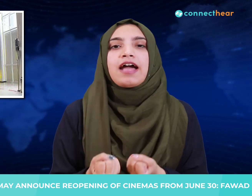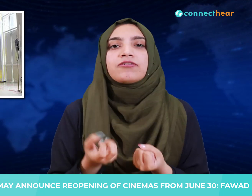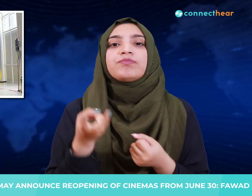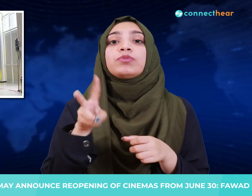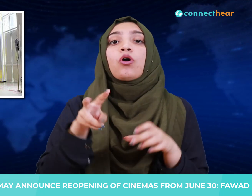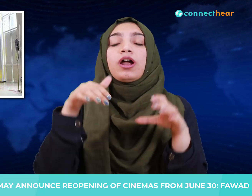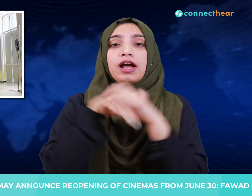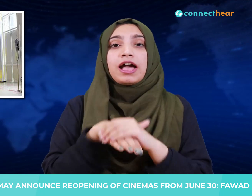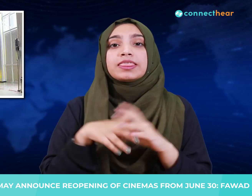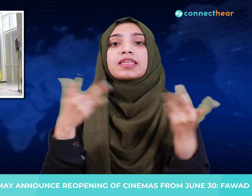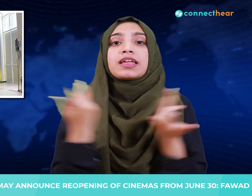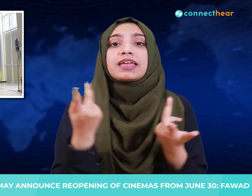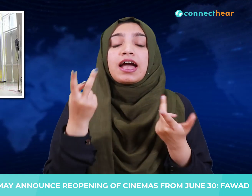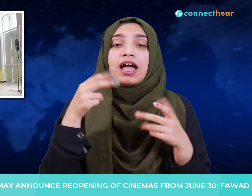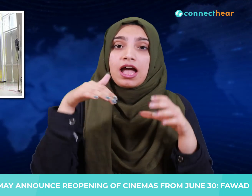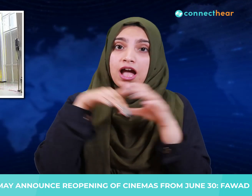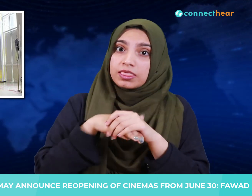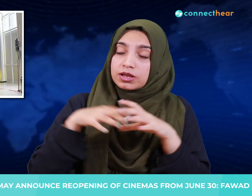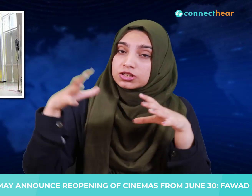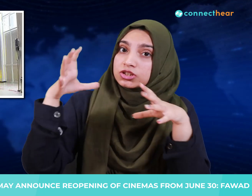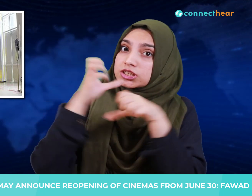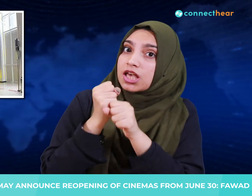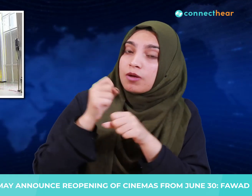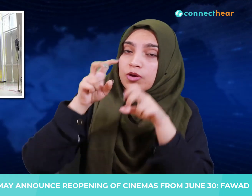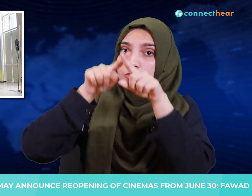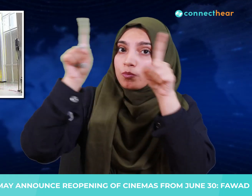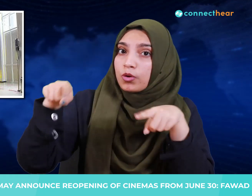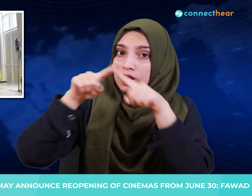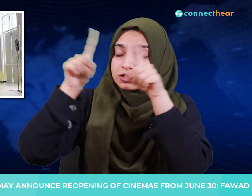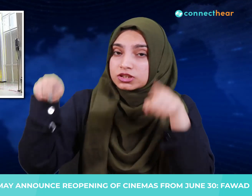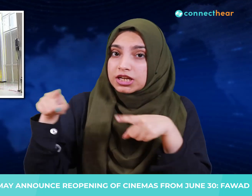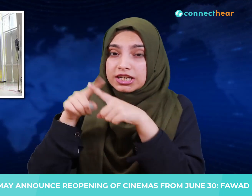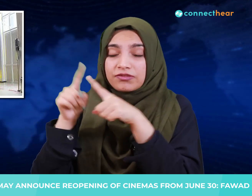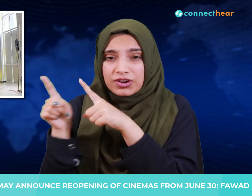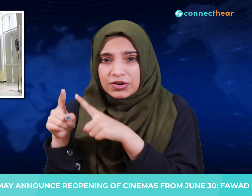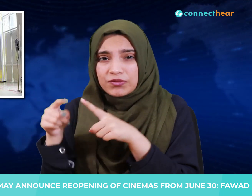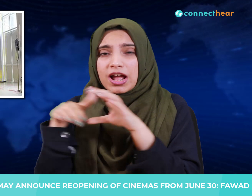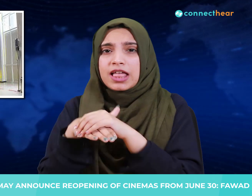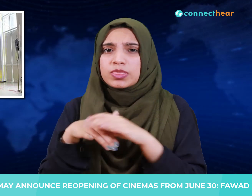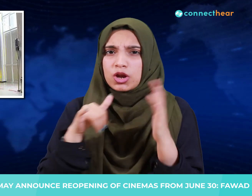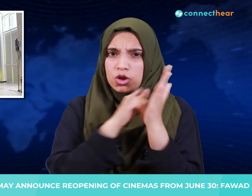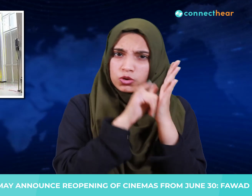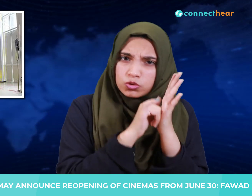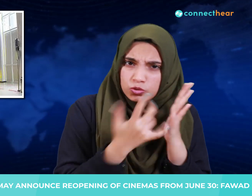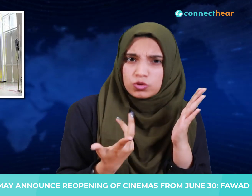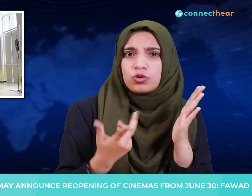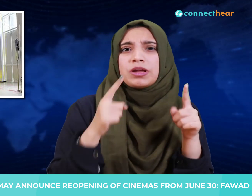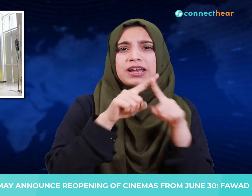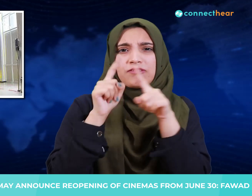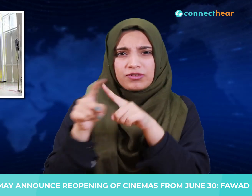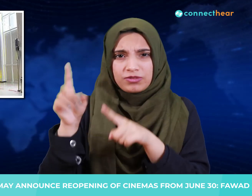help incentivize the channels as well as those running YouTube channels to sell their content.